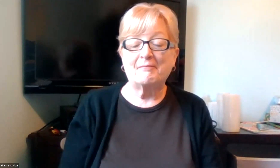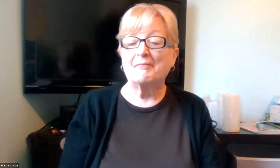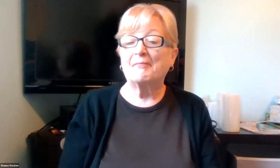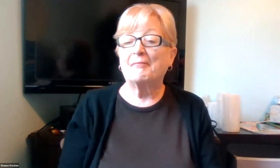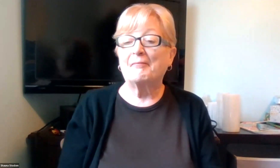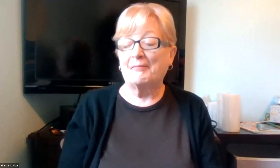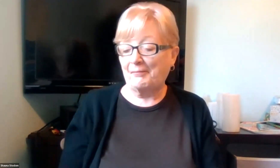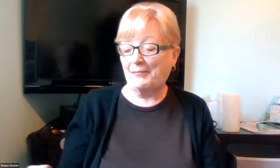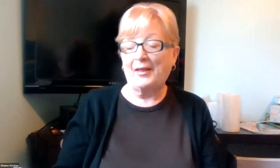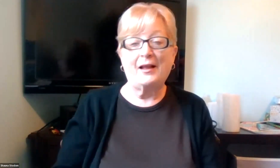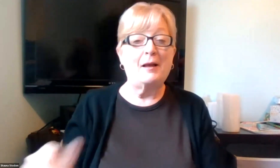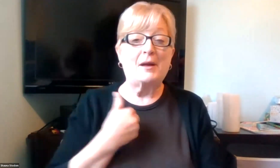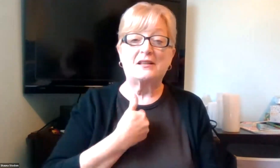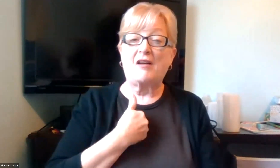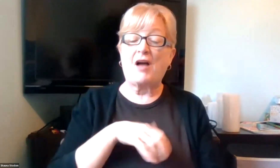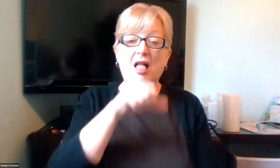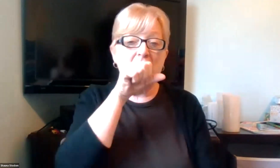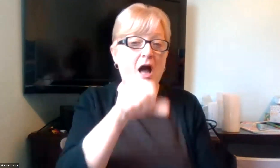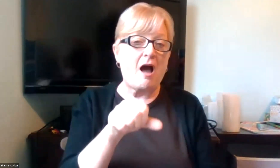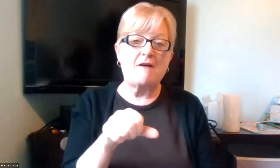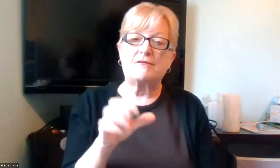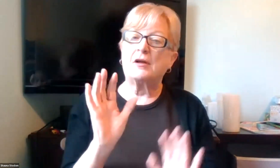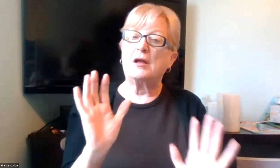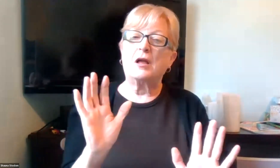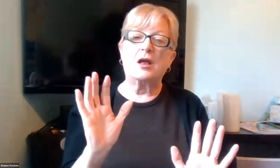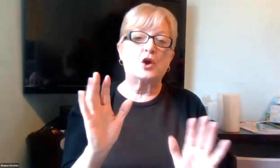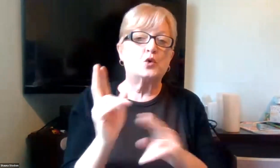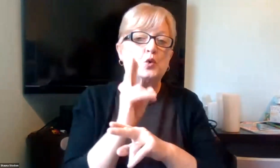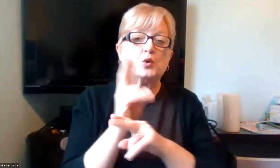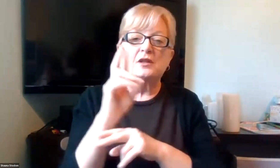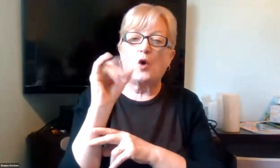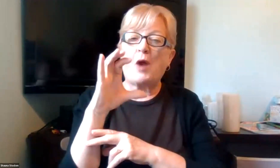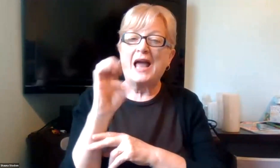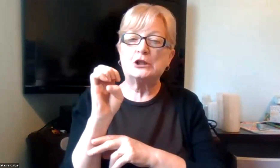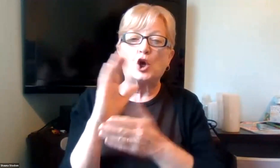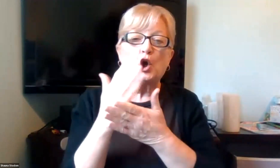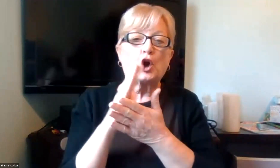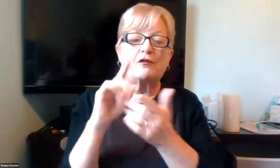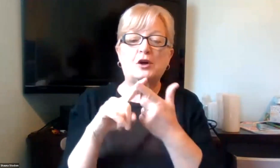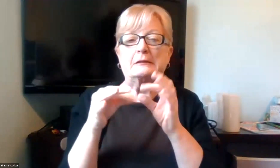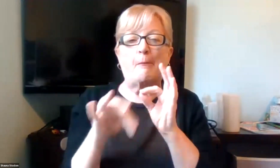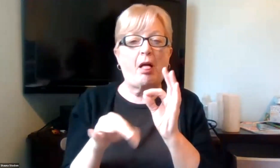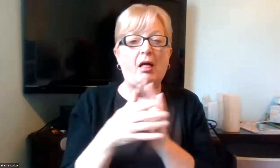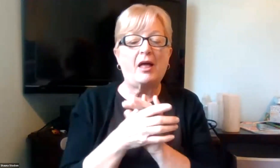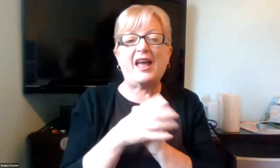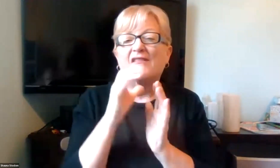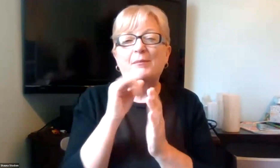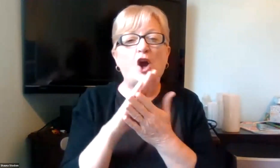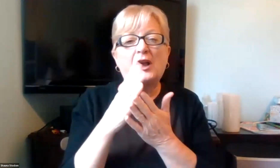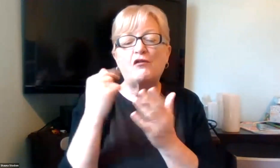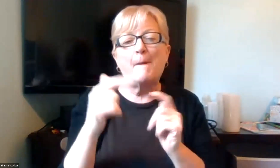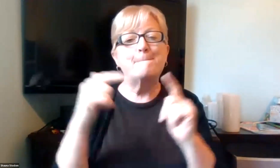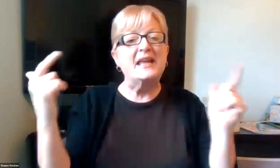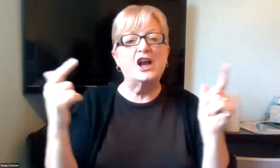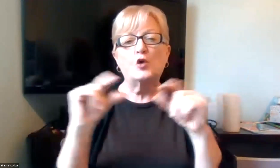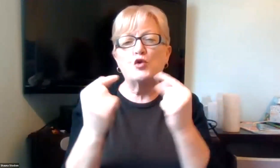I love the rice cooker for cooking simple recipes, especially if I'm not cooking for a big group. It's super